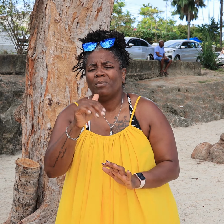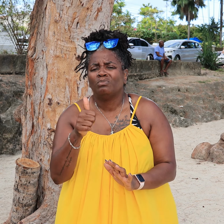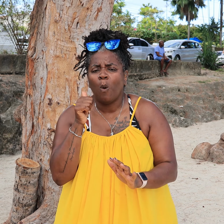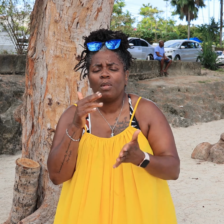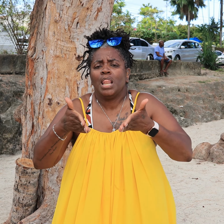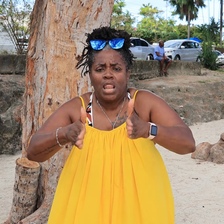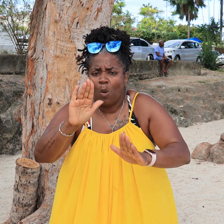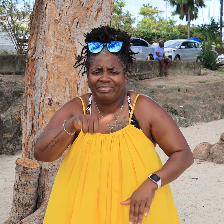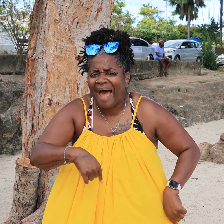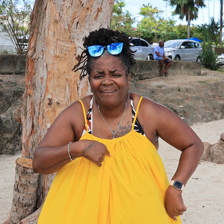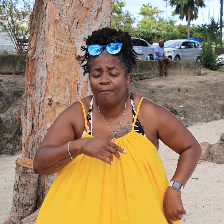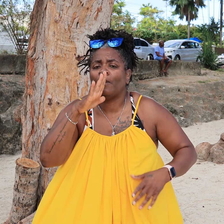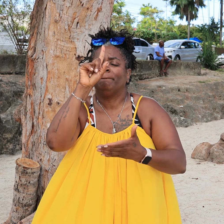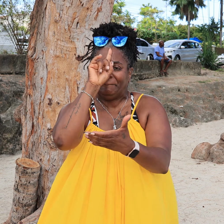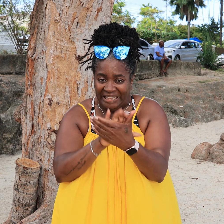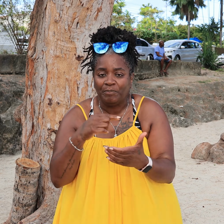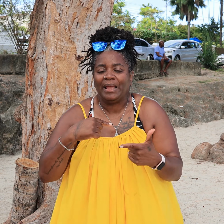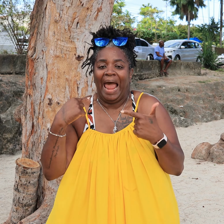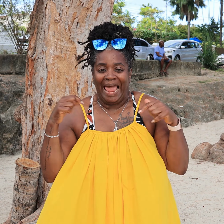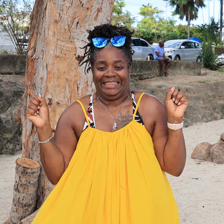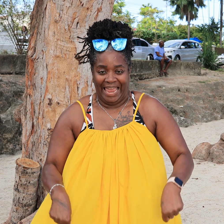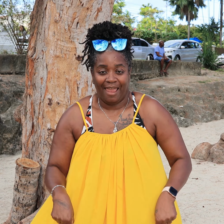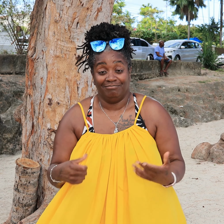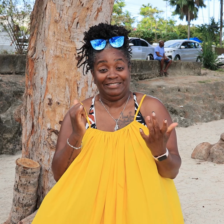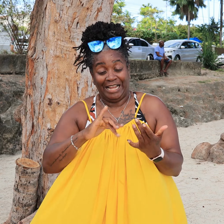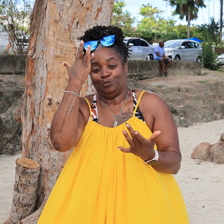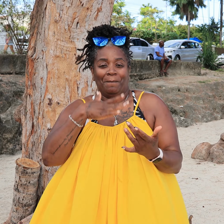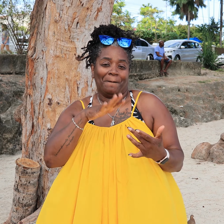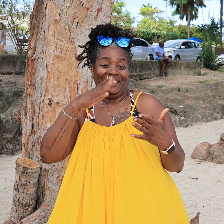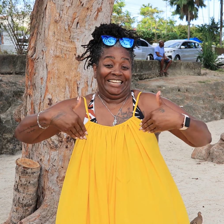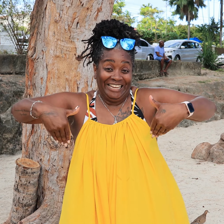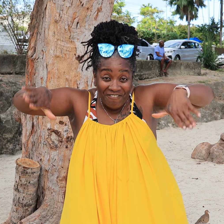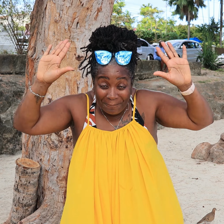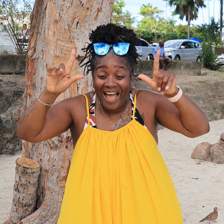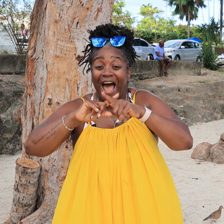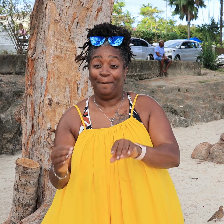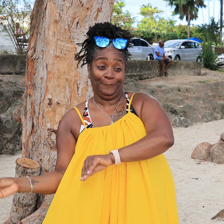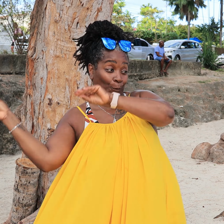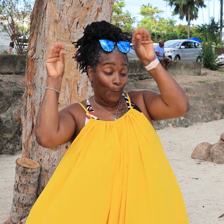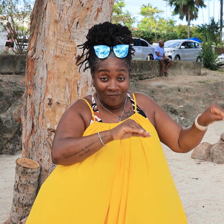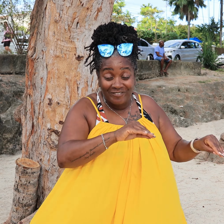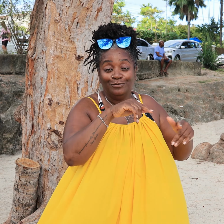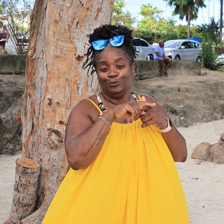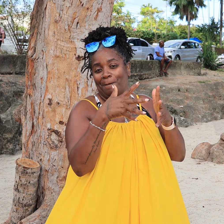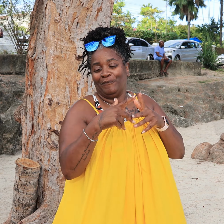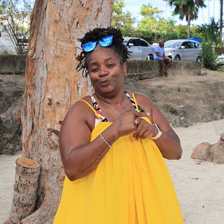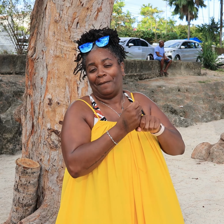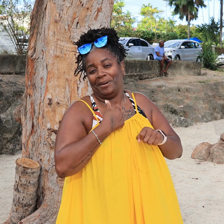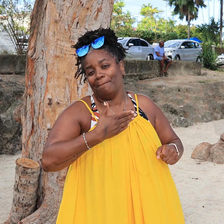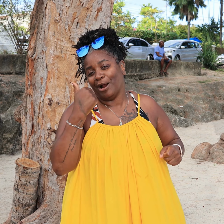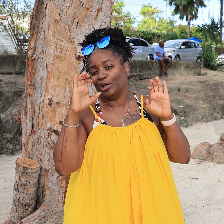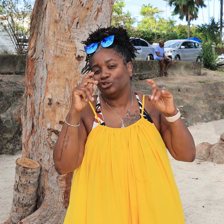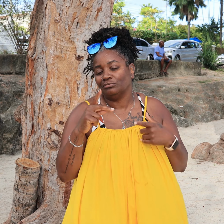not allow that. She believed that I can, and so she made sacrifices and she moved to America to get me a better